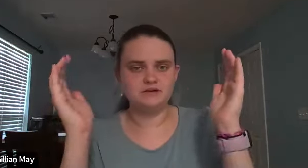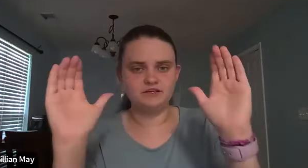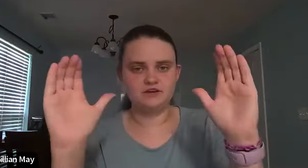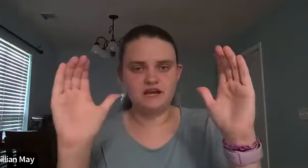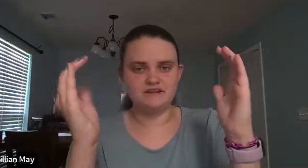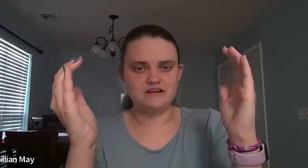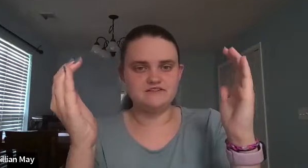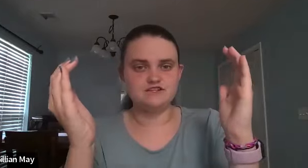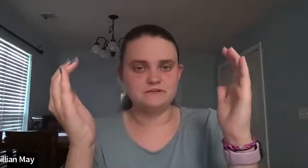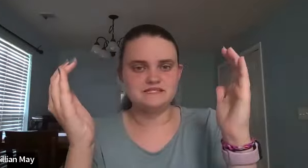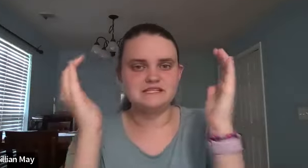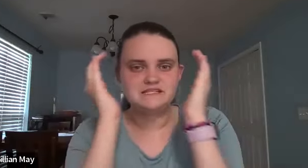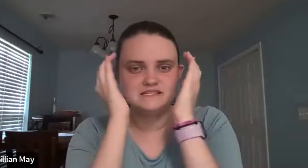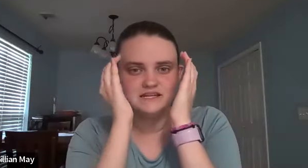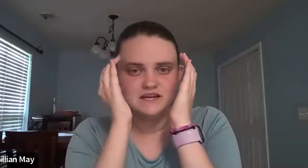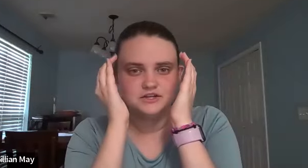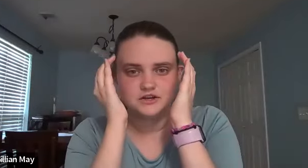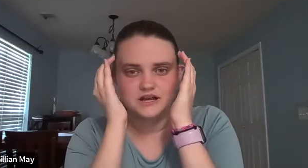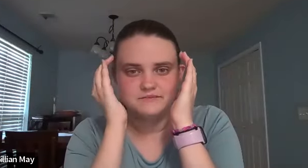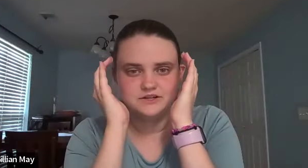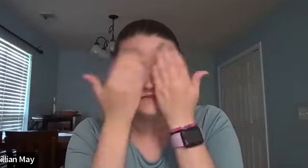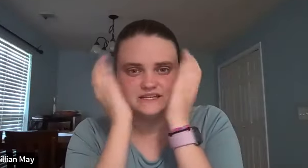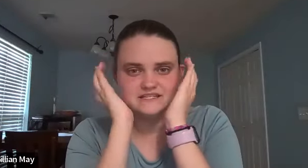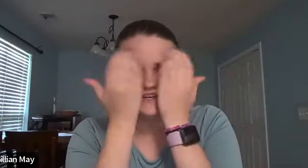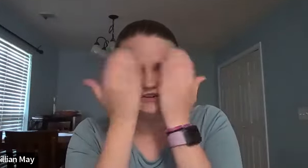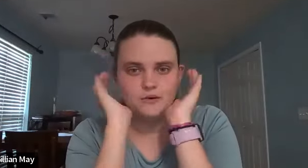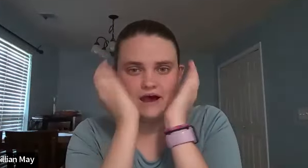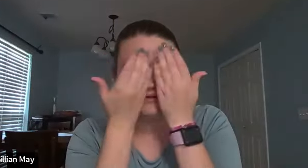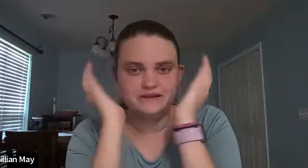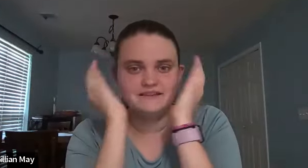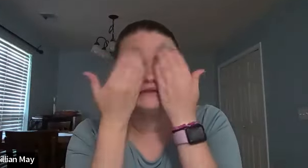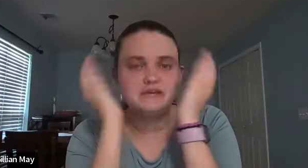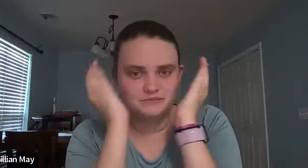to be, you're going to have like kind of these open C's. You're going to have them near your face, and you go Halloween, like peekaboo.